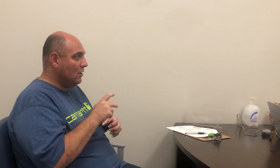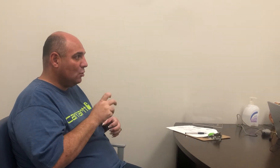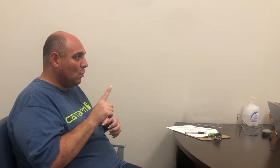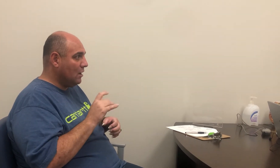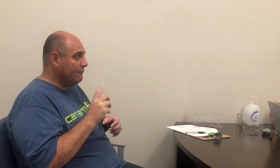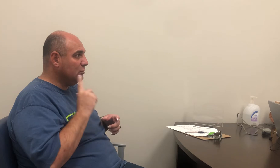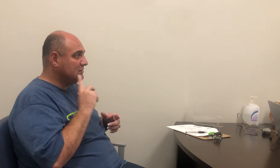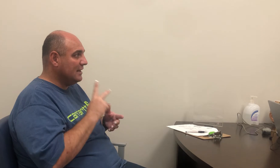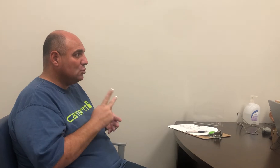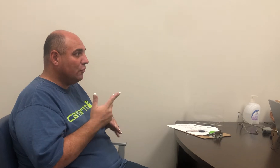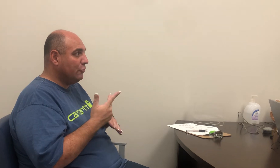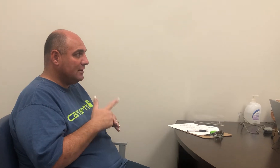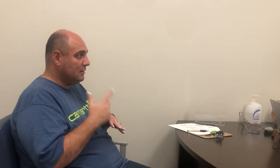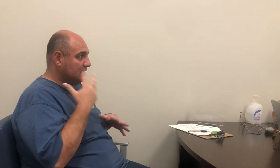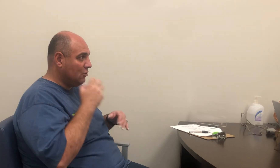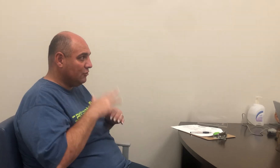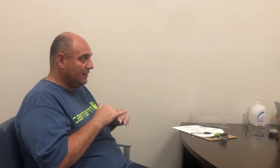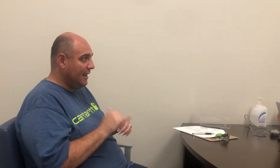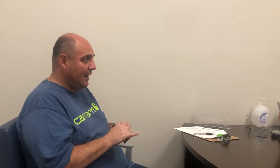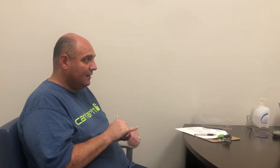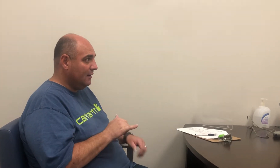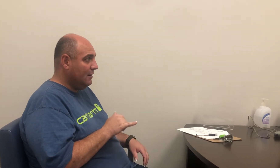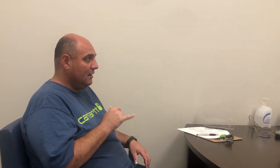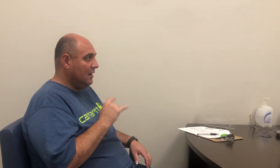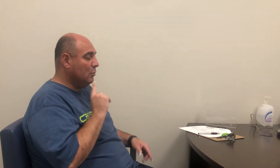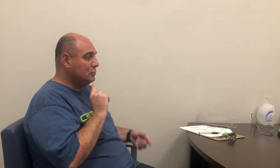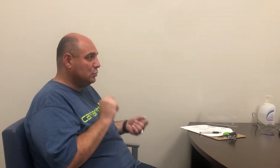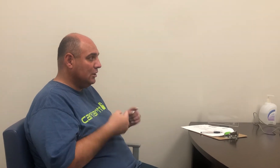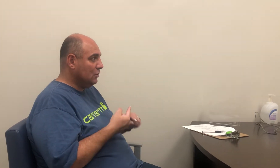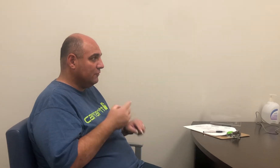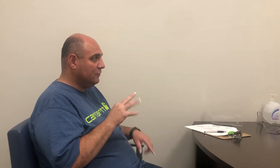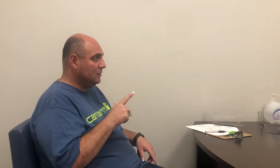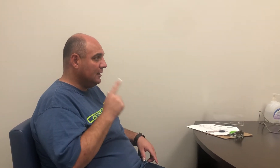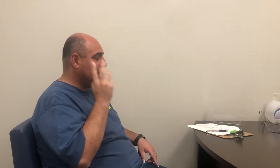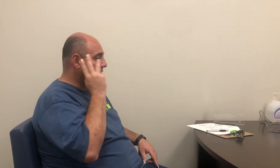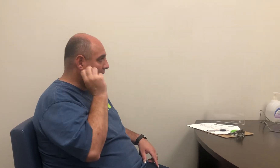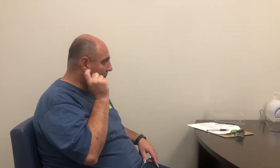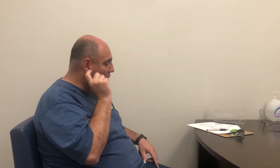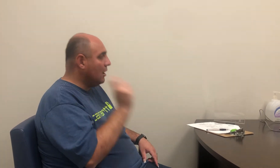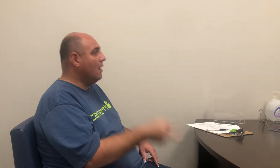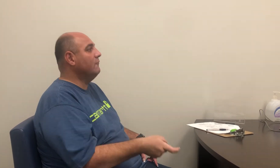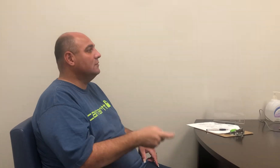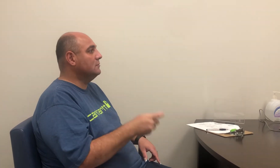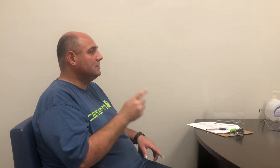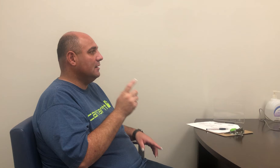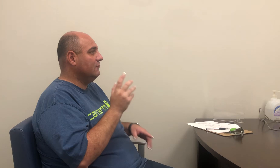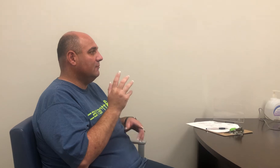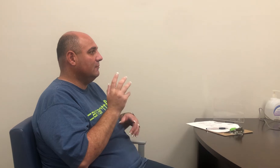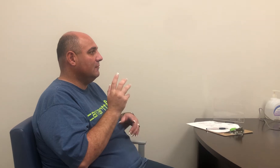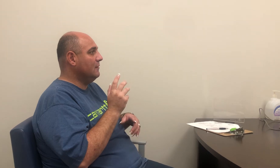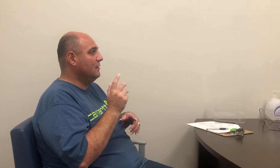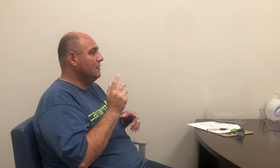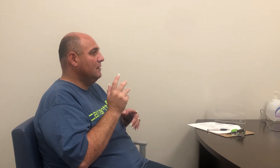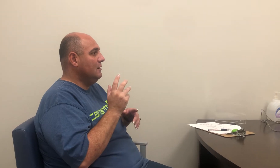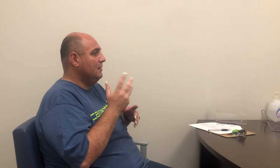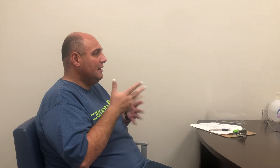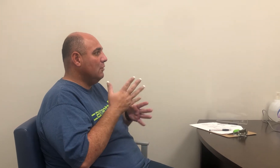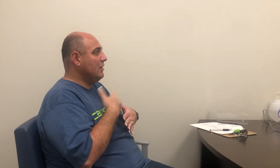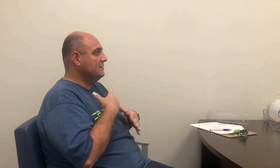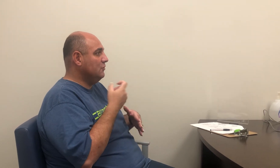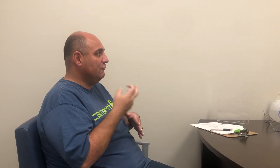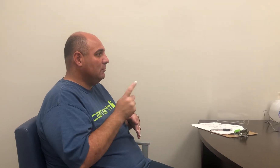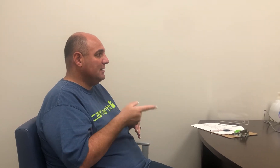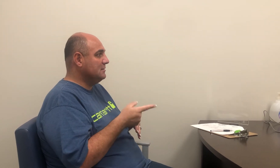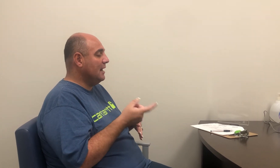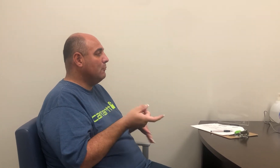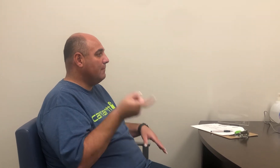tea kettle going up. It was like 2 or 3 times louder than that. And it was really hurtful, and I had to take my hearing off. It was like, let it